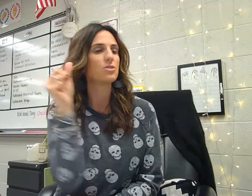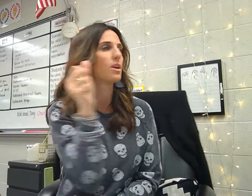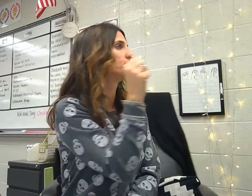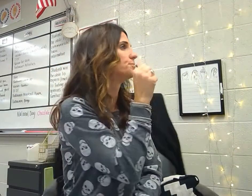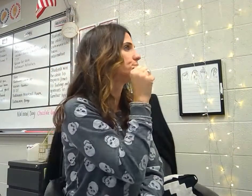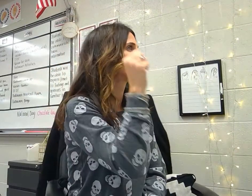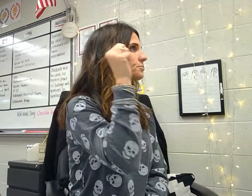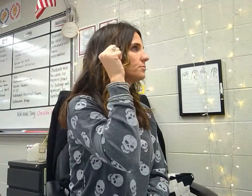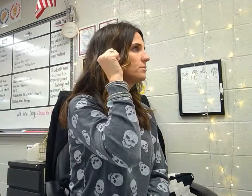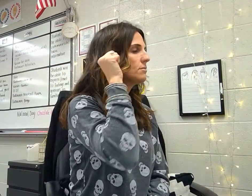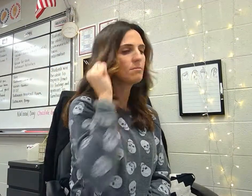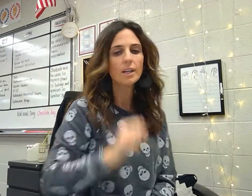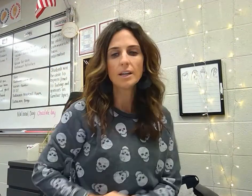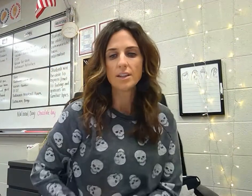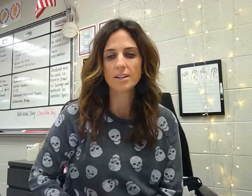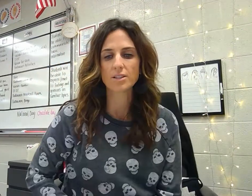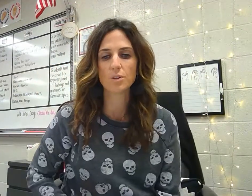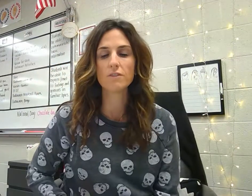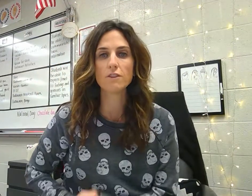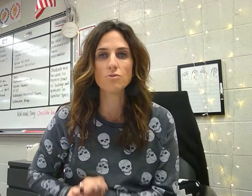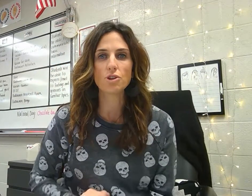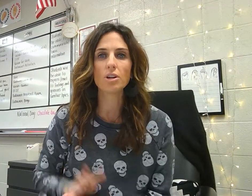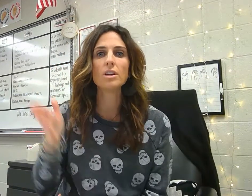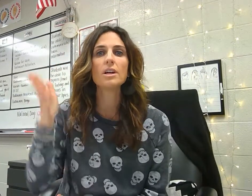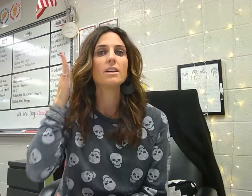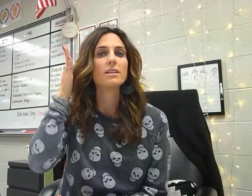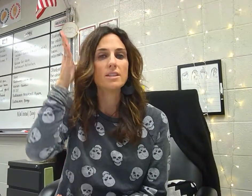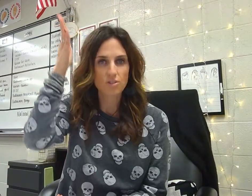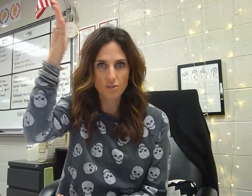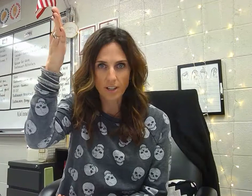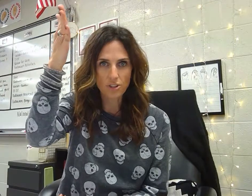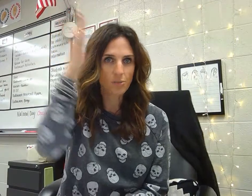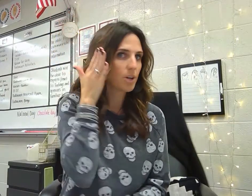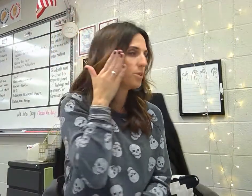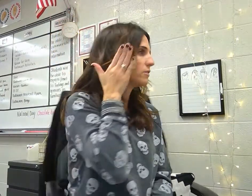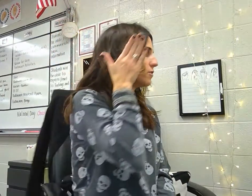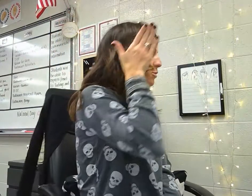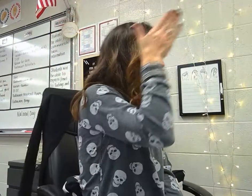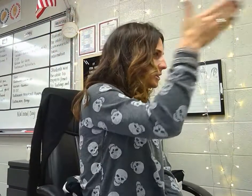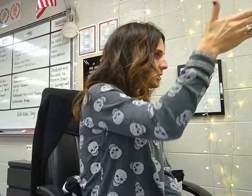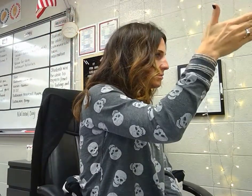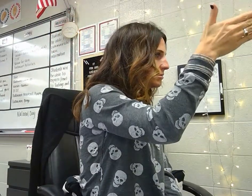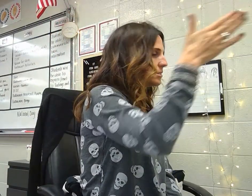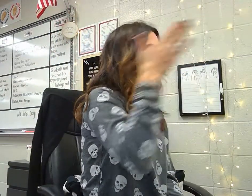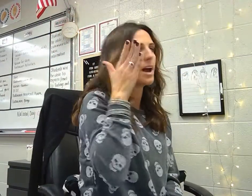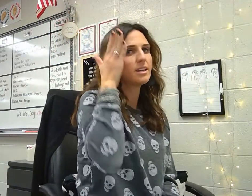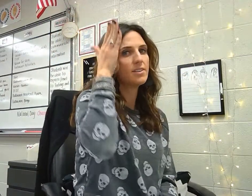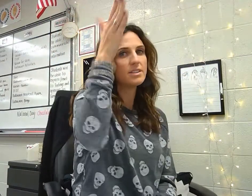Yesterday. The next one, future. This direction, we're going forward. Again, the